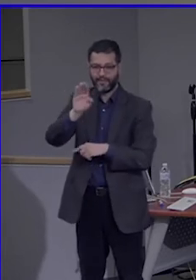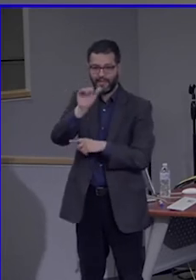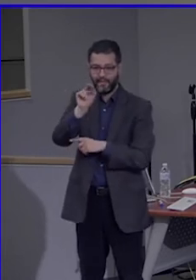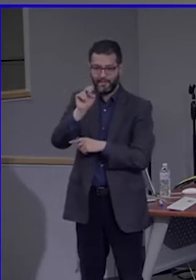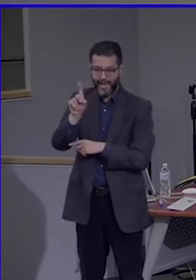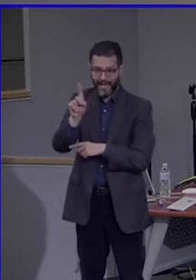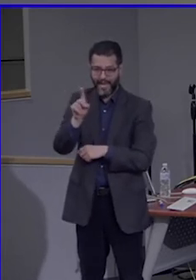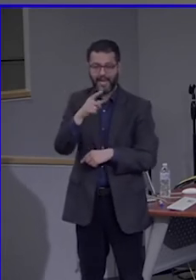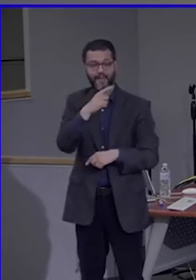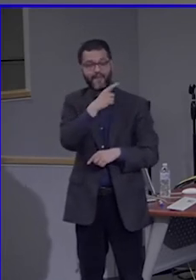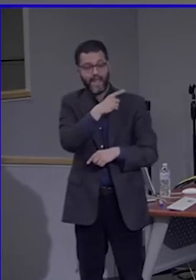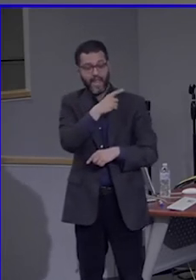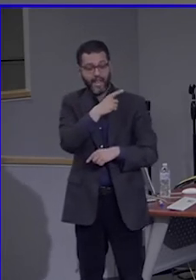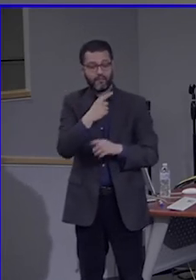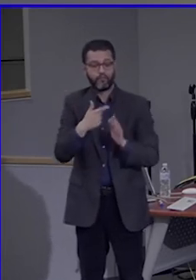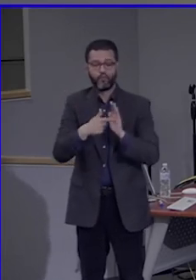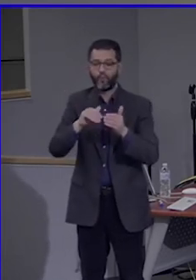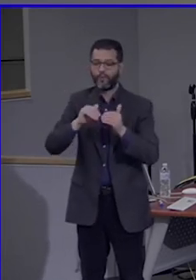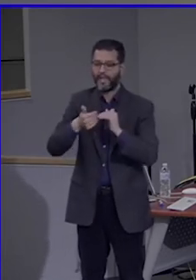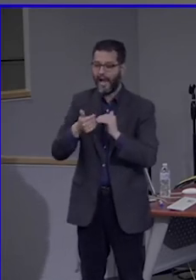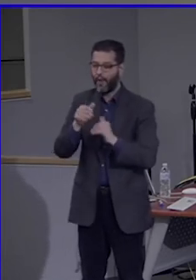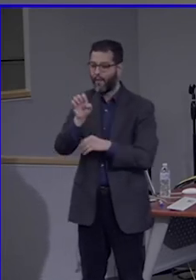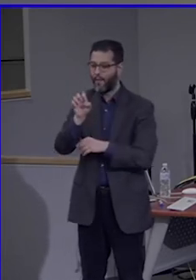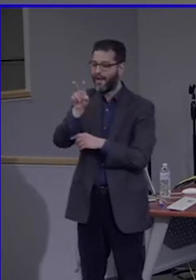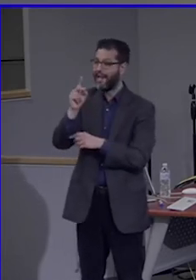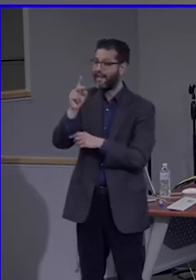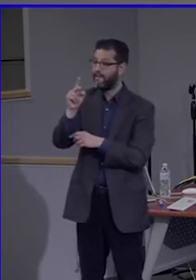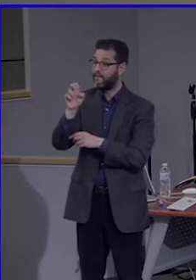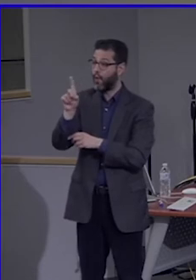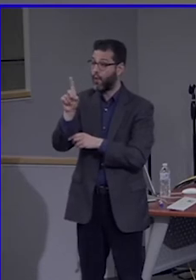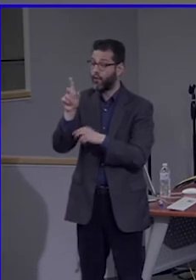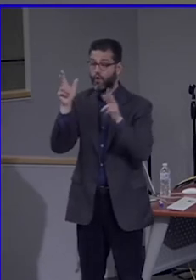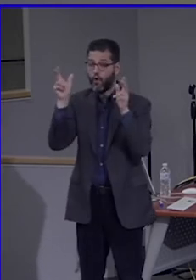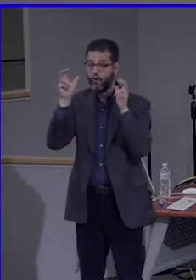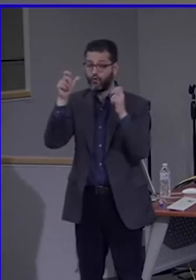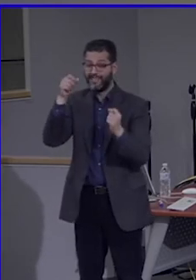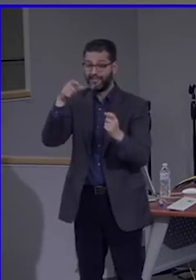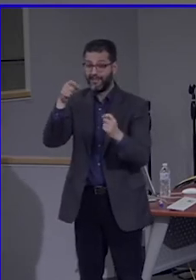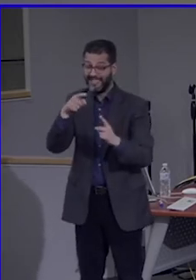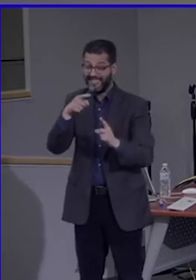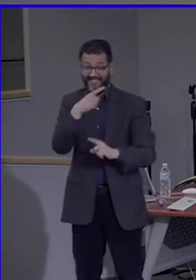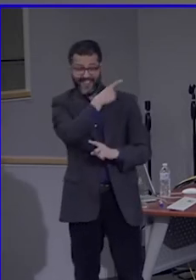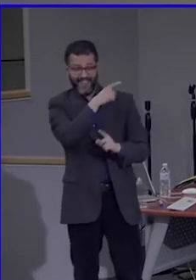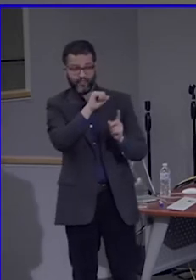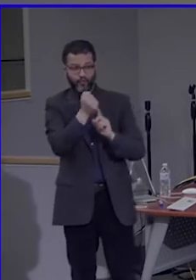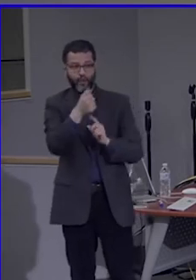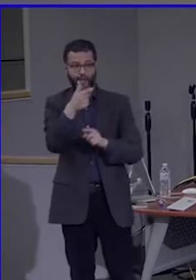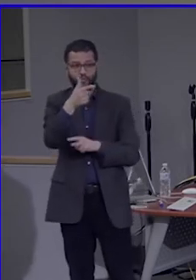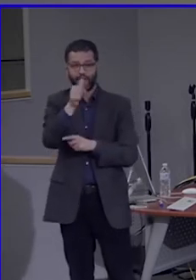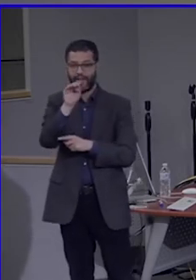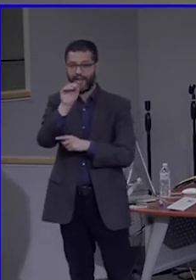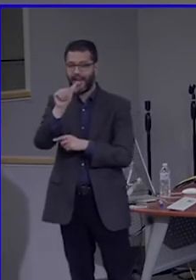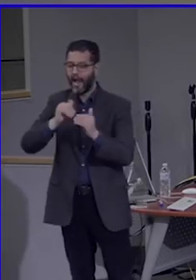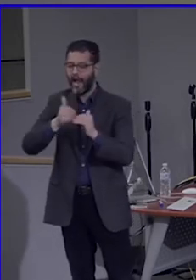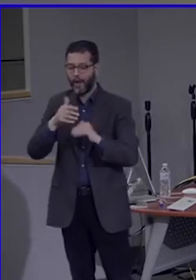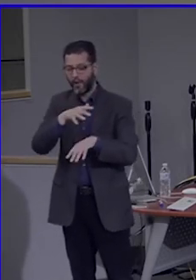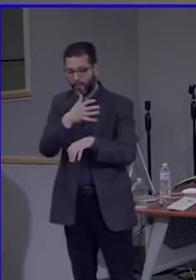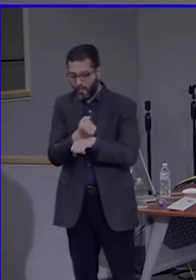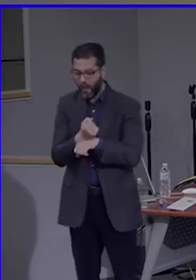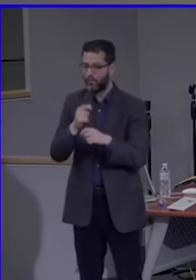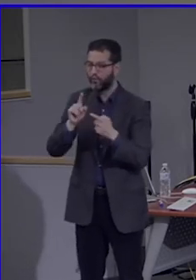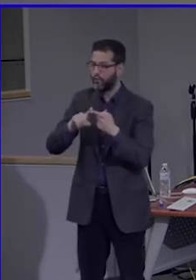evoked oscillatory activity things that are evoked from the stimulus in this in case gamma locks to stimulus presentation